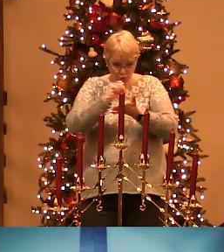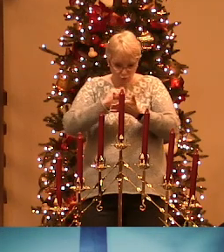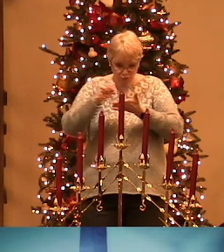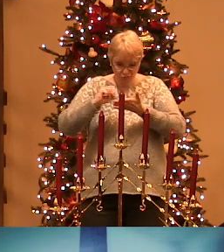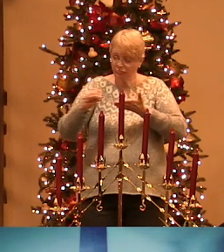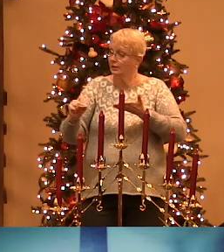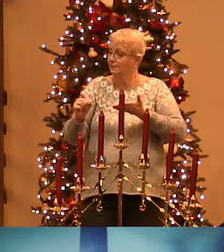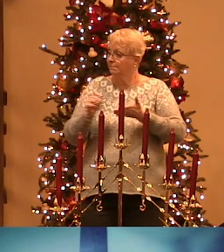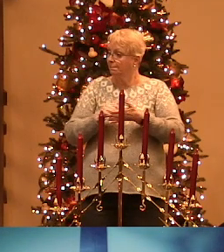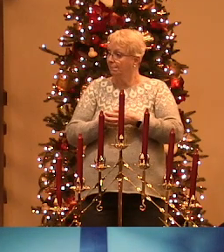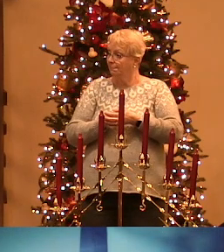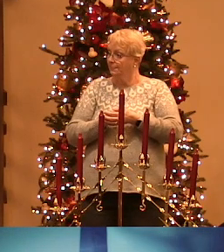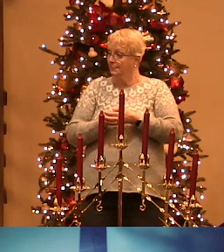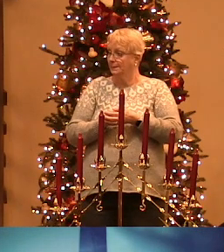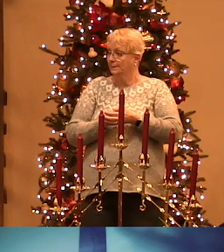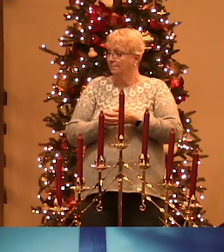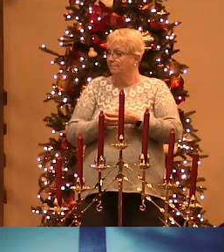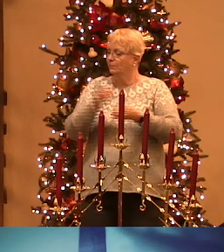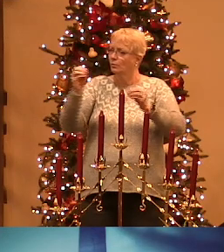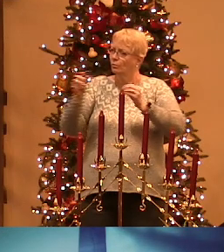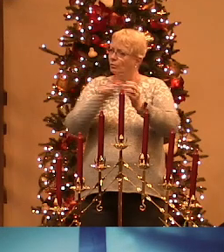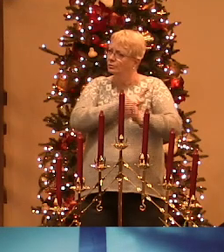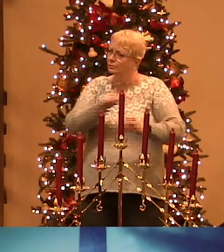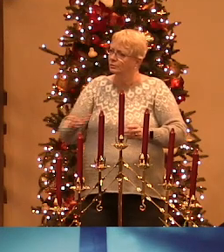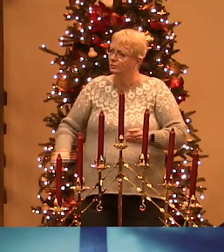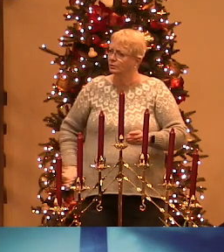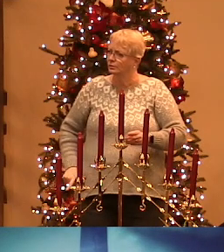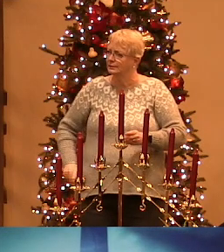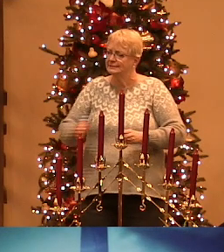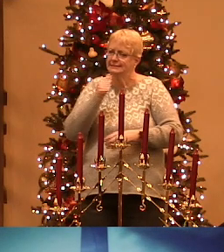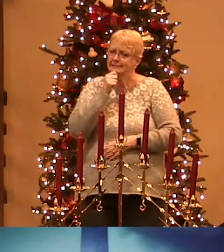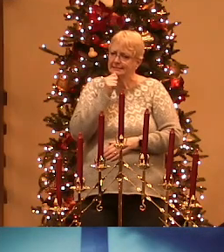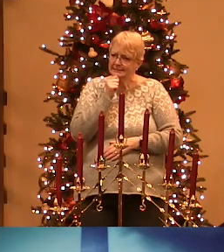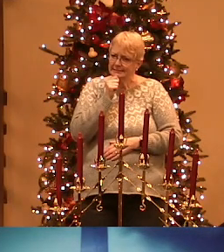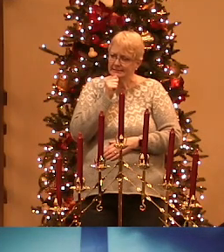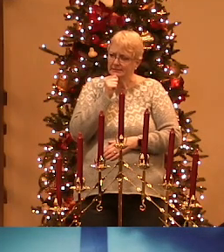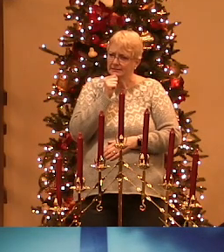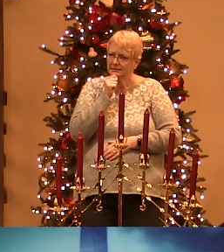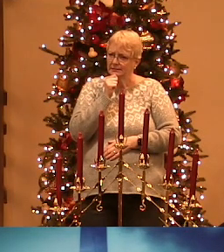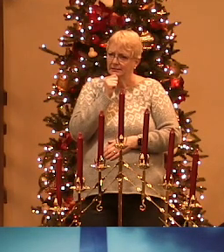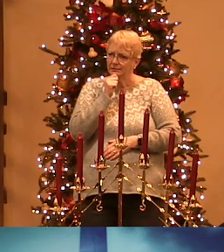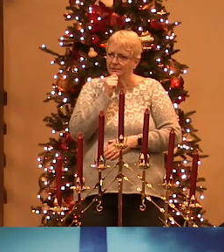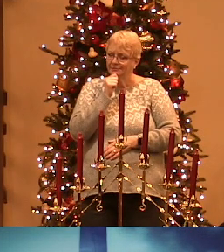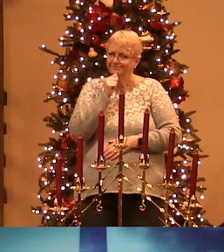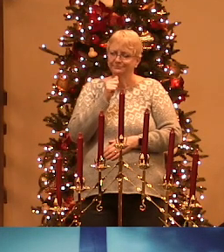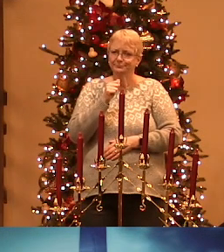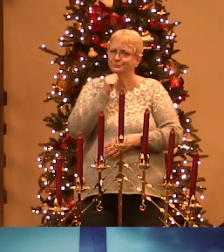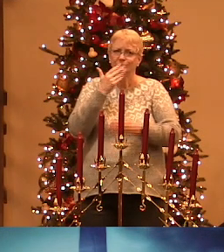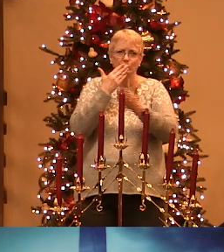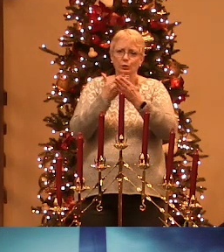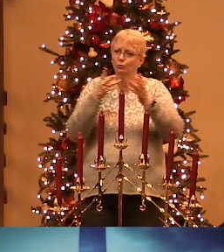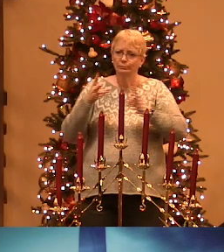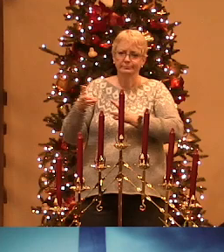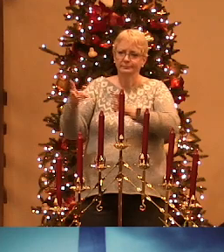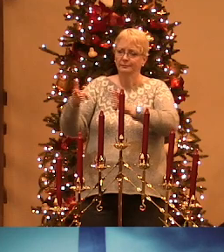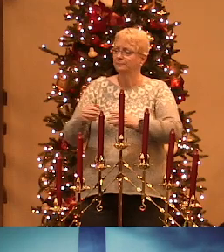taken the Lord's Supper in an unworthy manner.